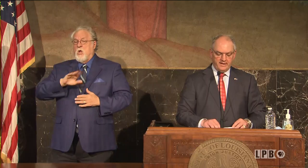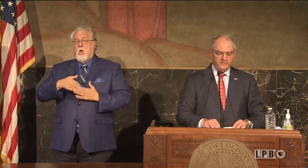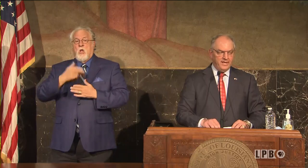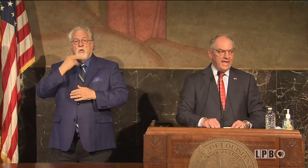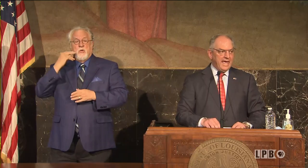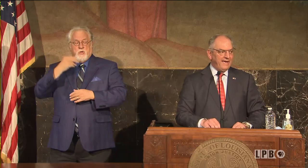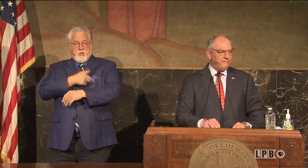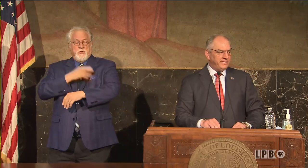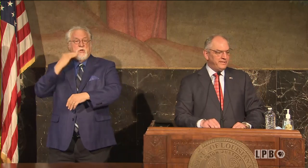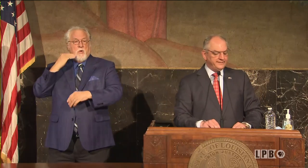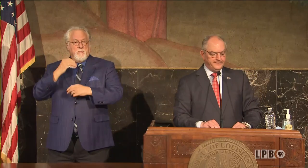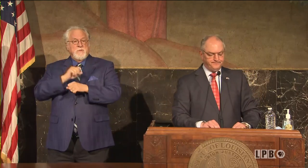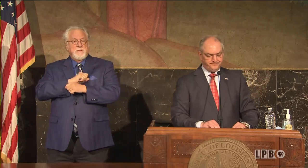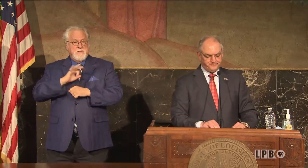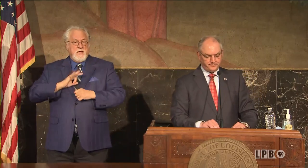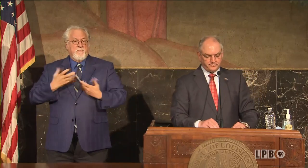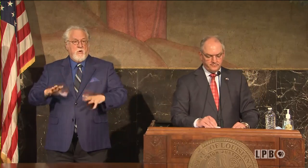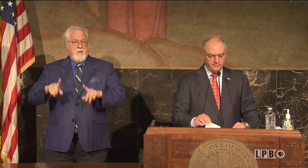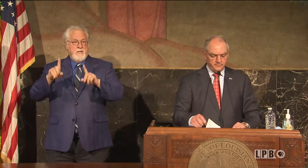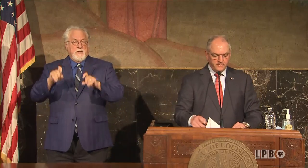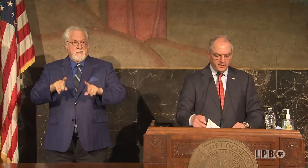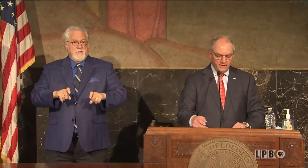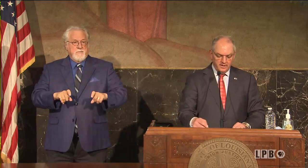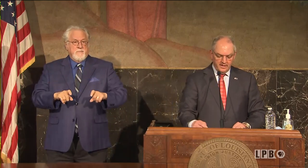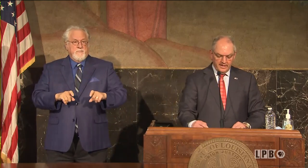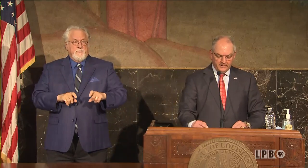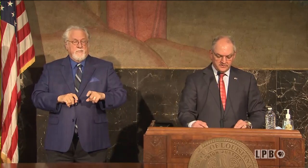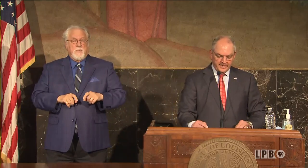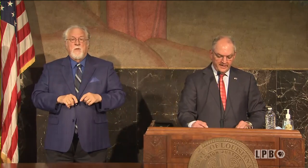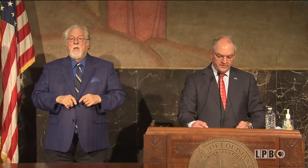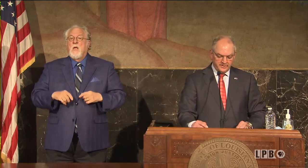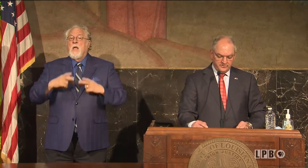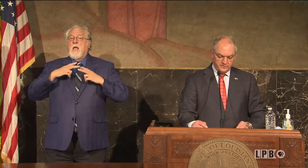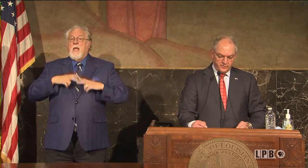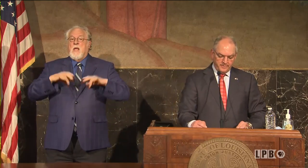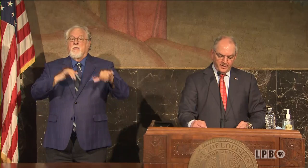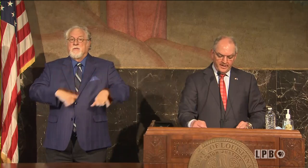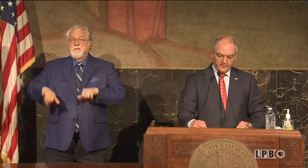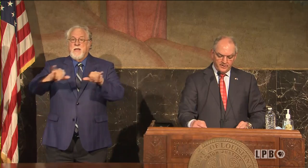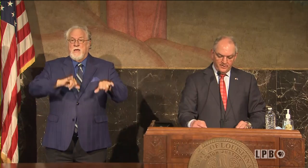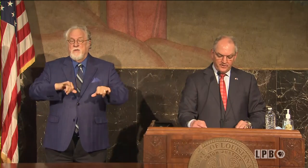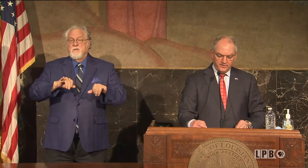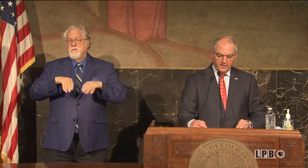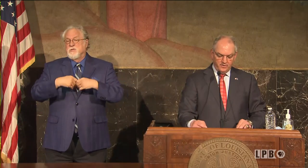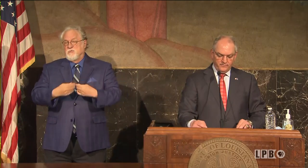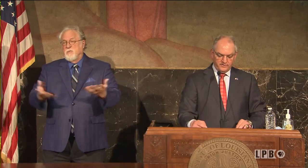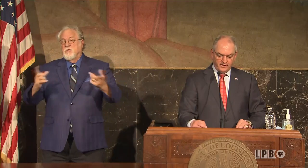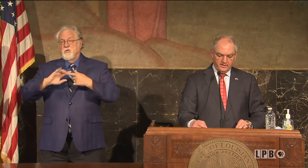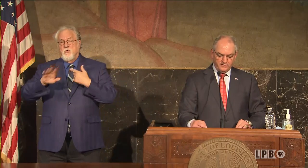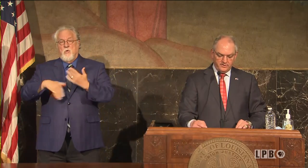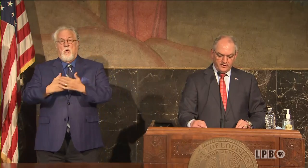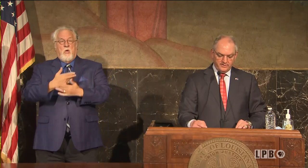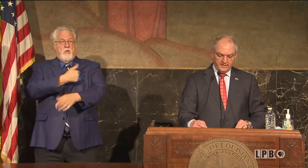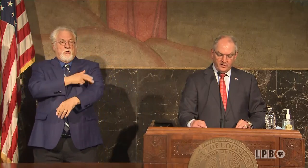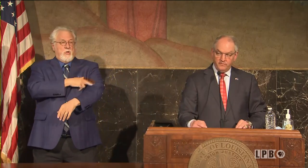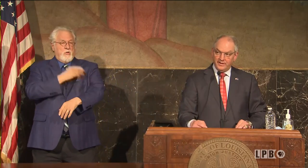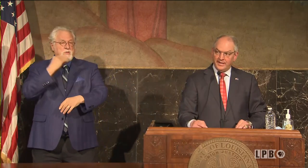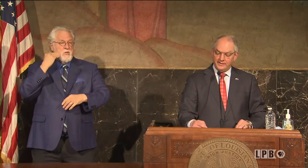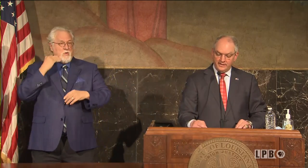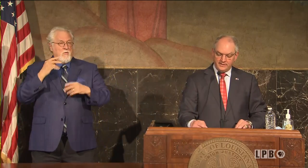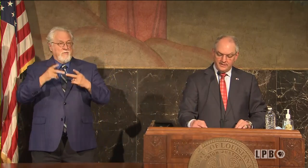home staff have been tested. Health Standards has distributed a letter to all nursing home facilities